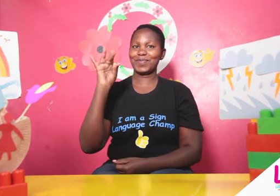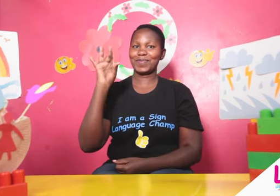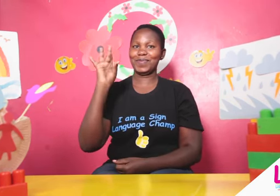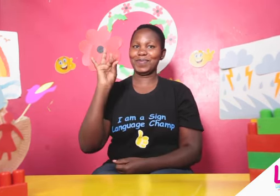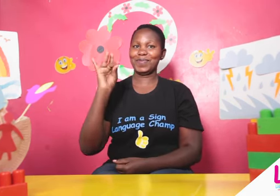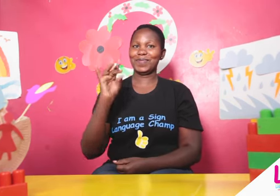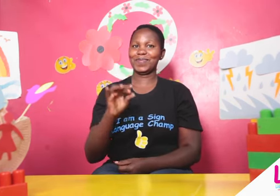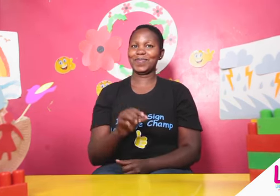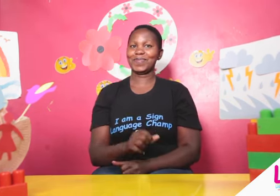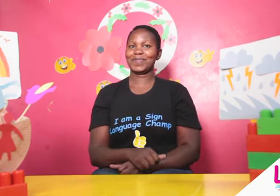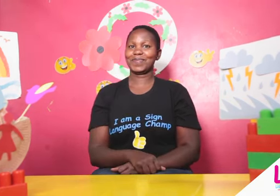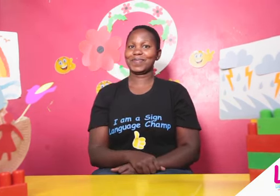glue.